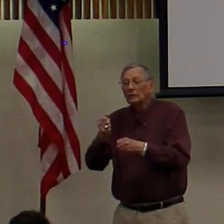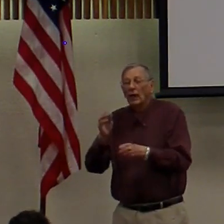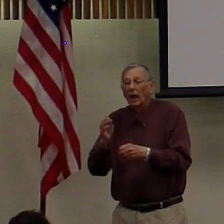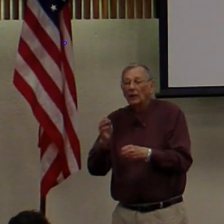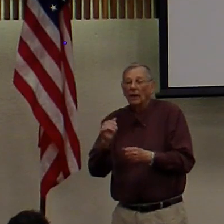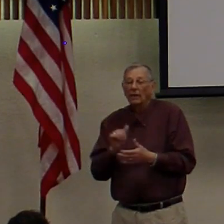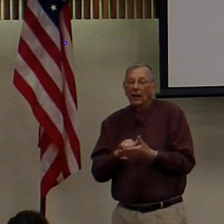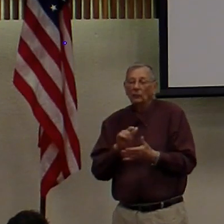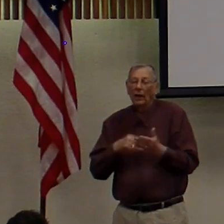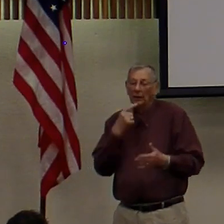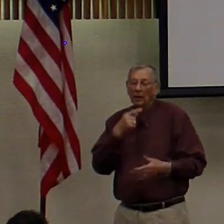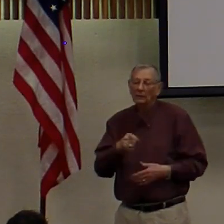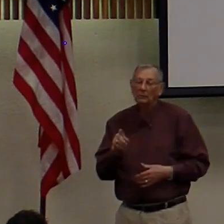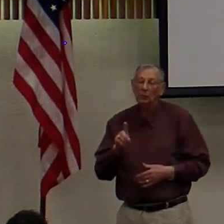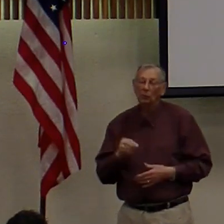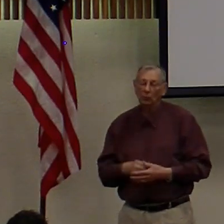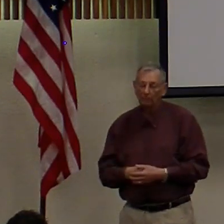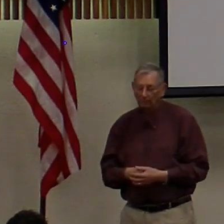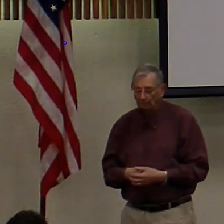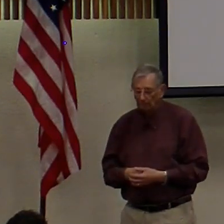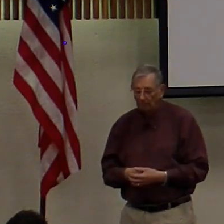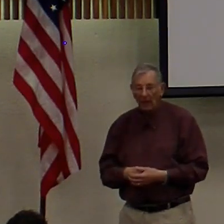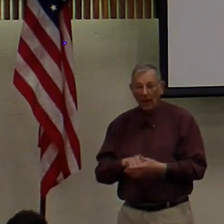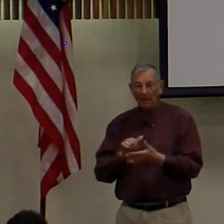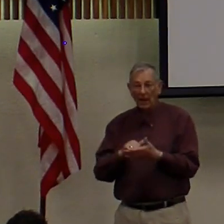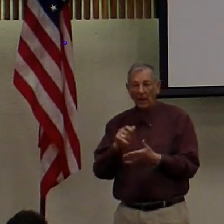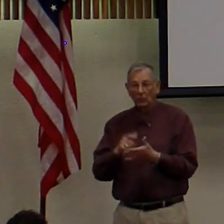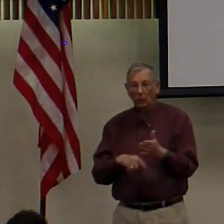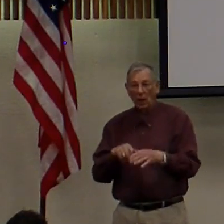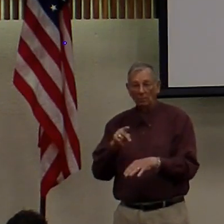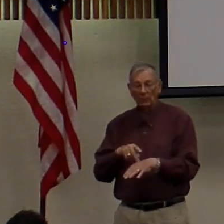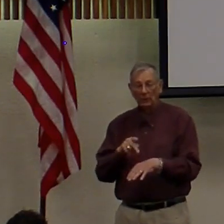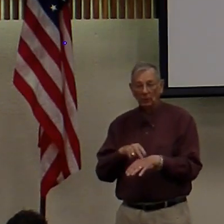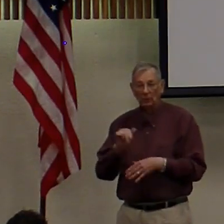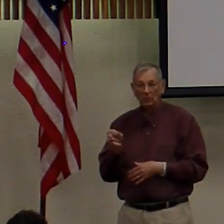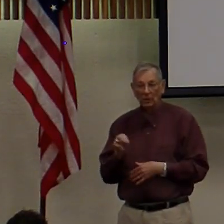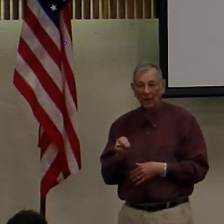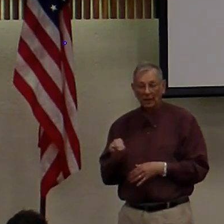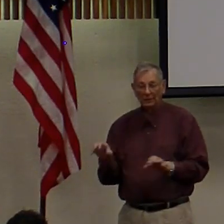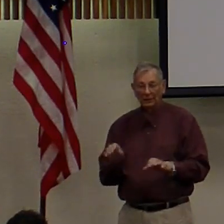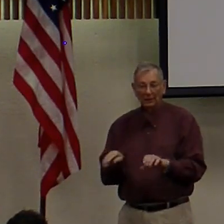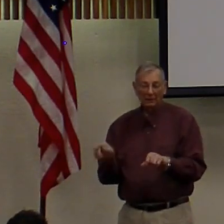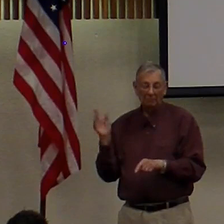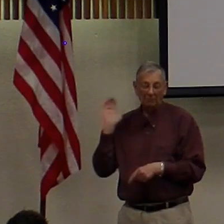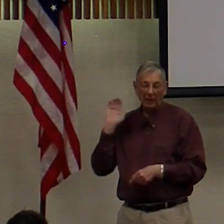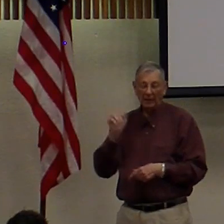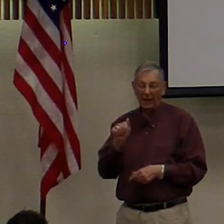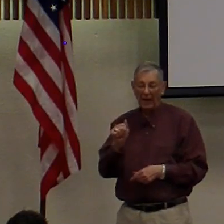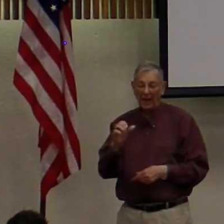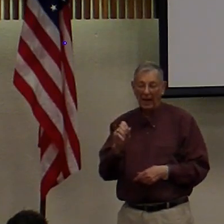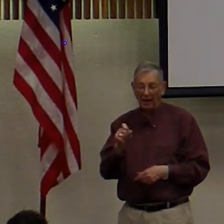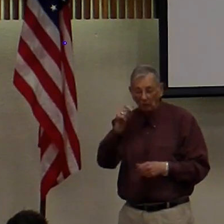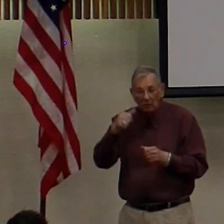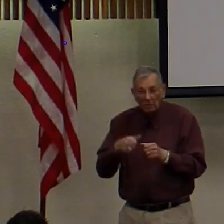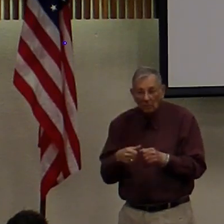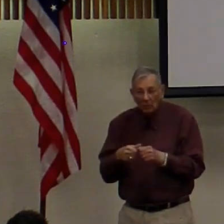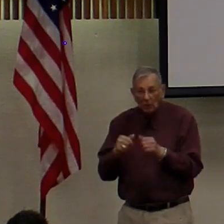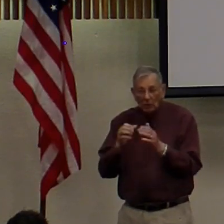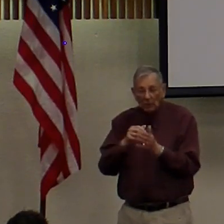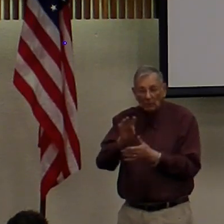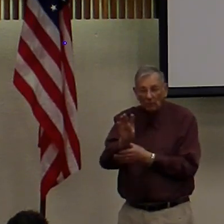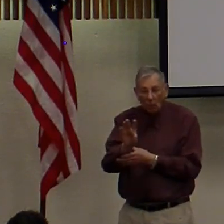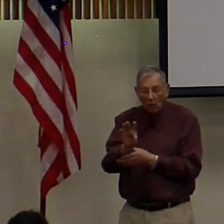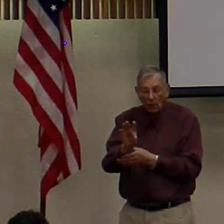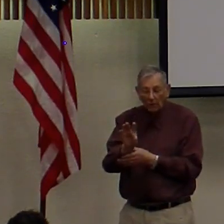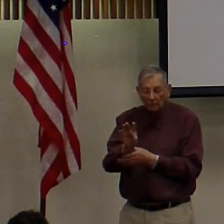what he tells them to do. And that's what Peter and John had to do back in Acts. Perhaps you'll remember chapter 4